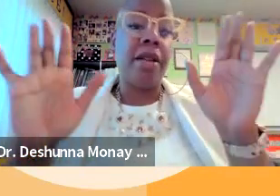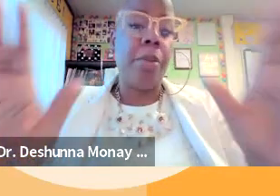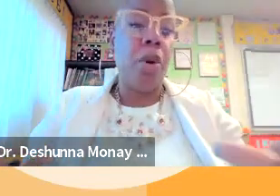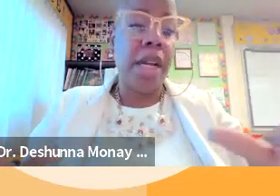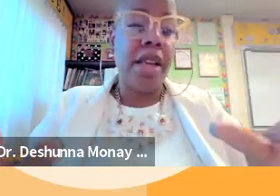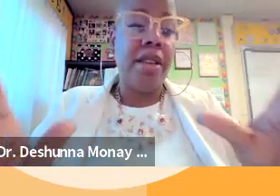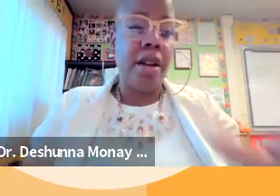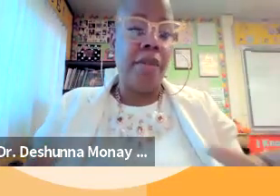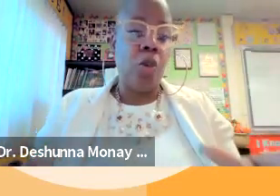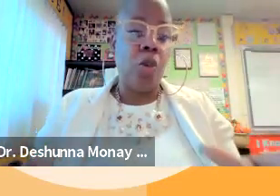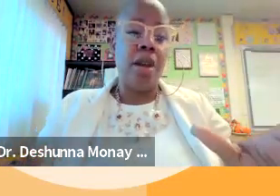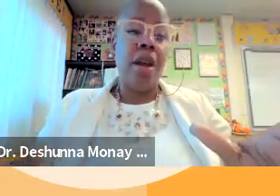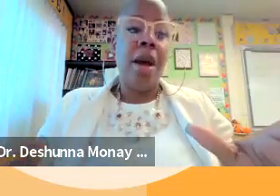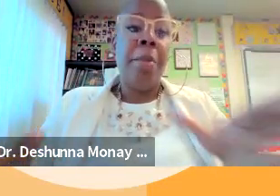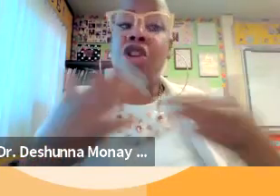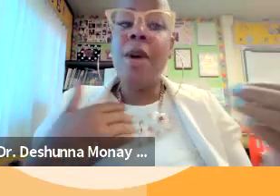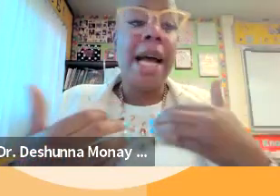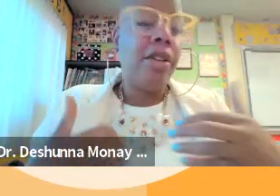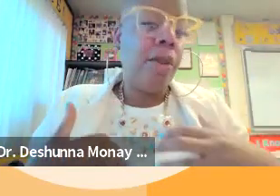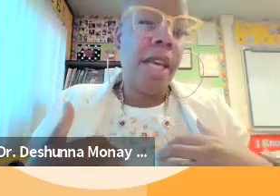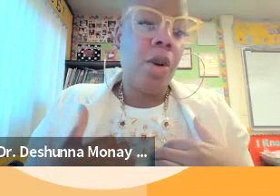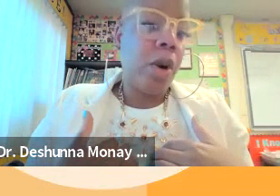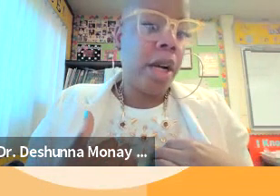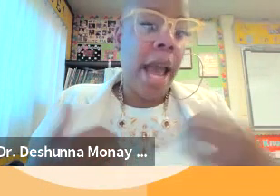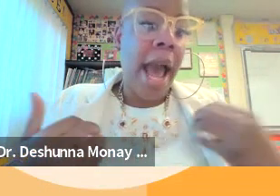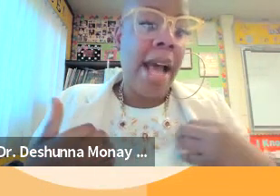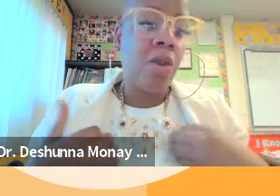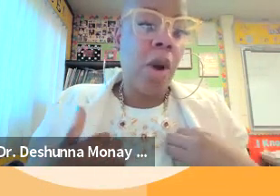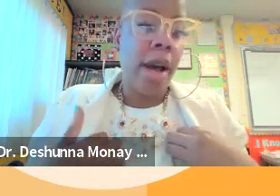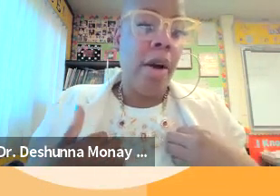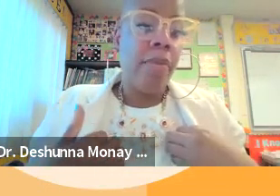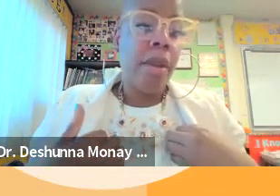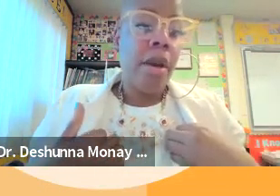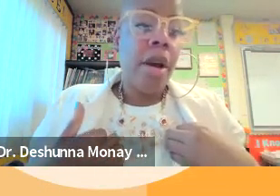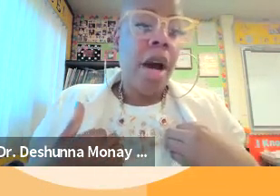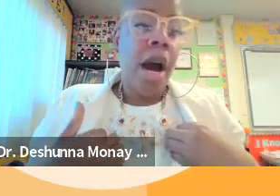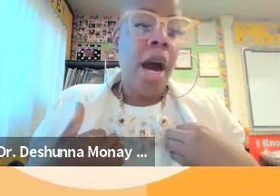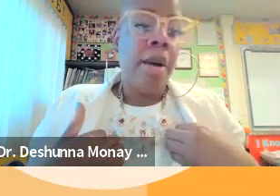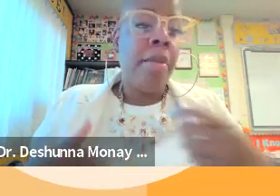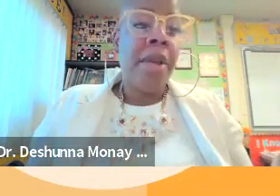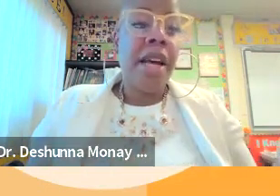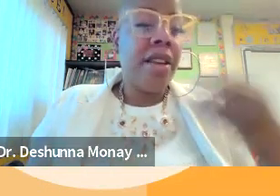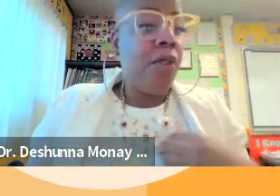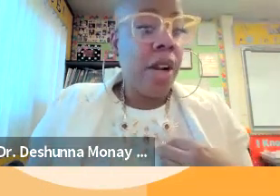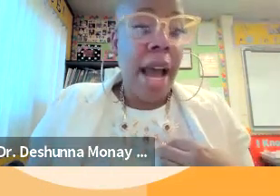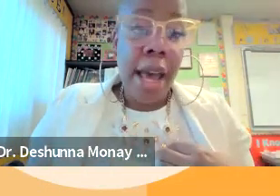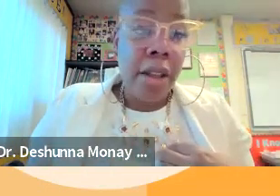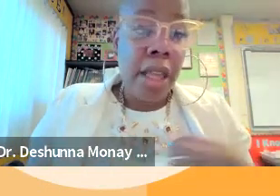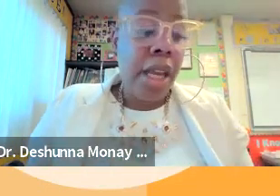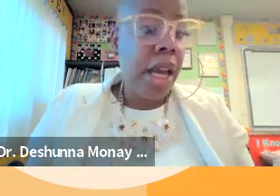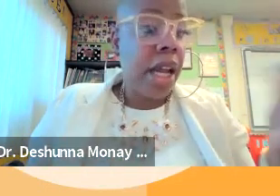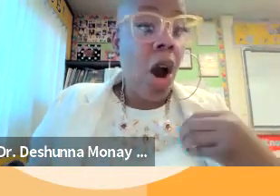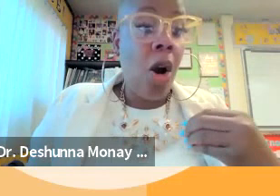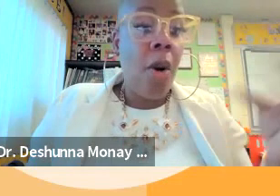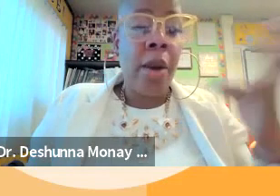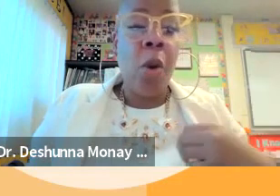is about supporting these individuals, but you got to do the inner work as well. Because if you're not